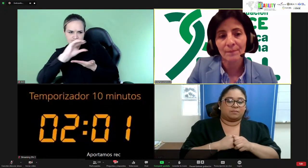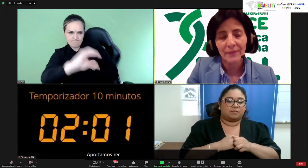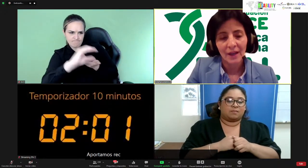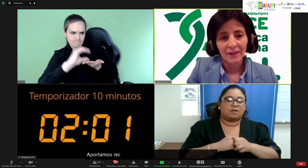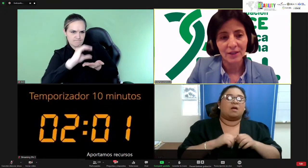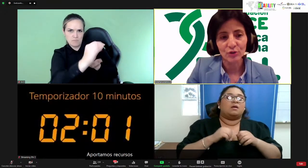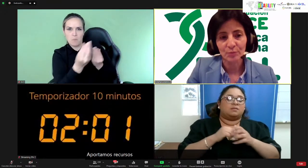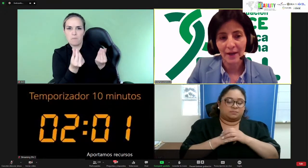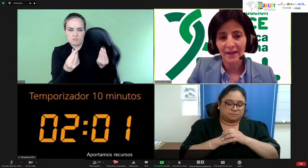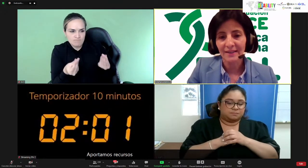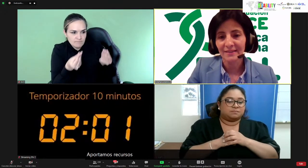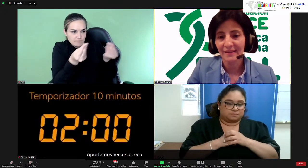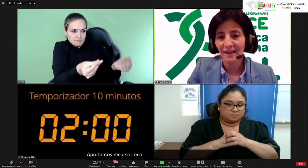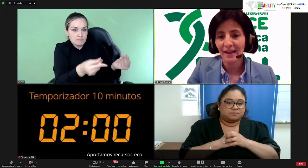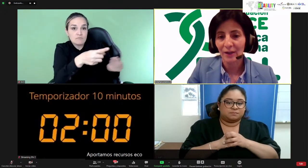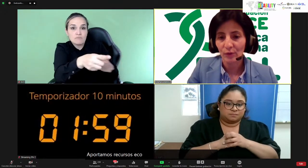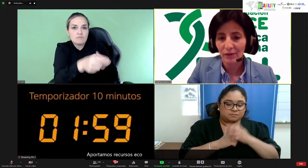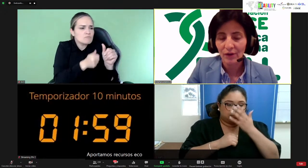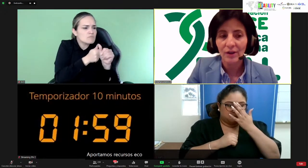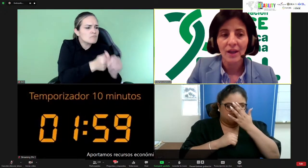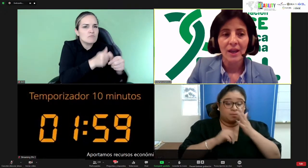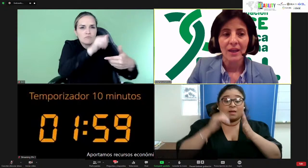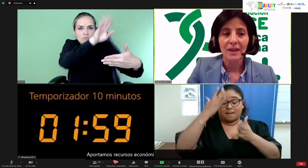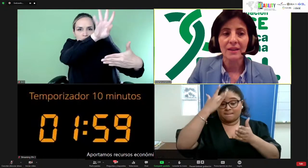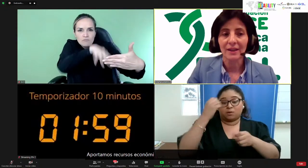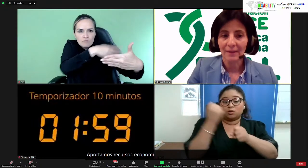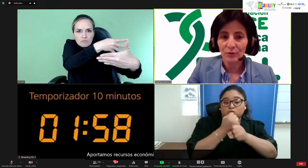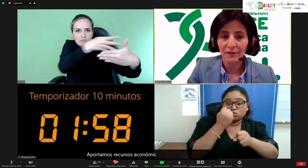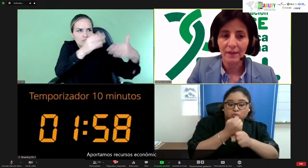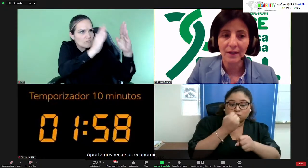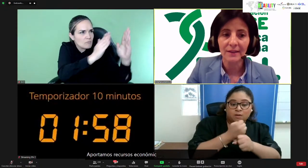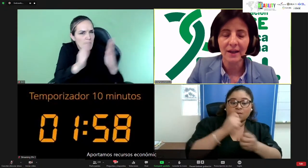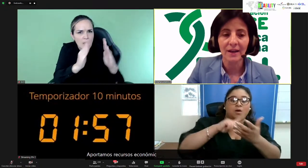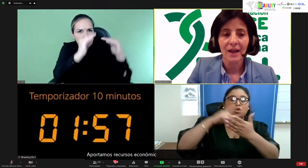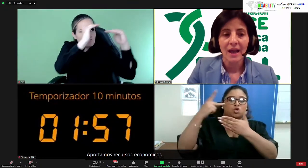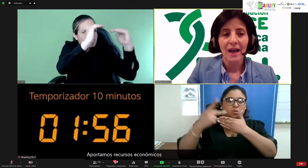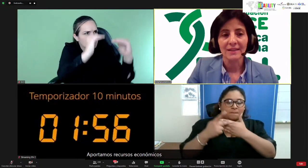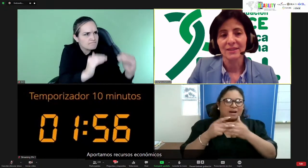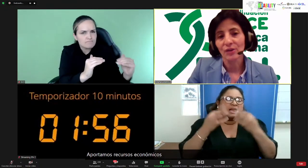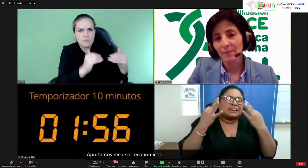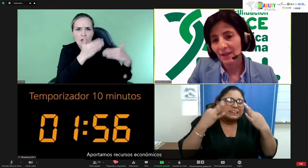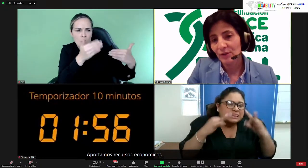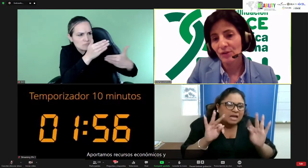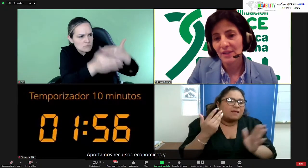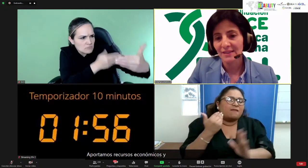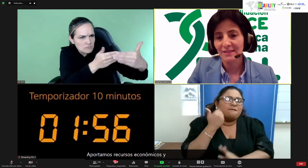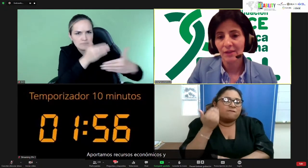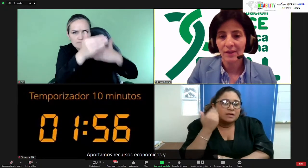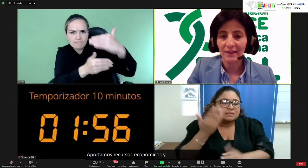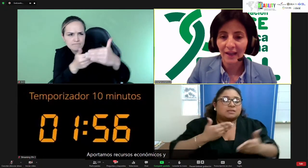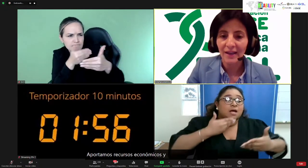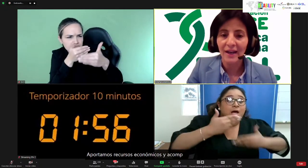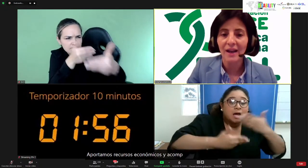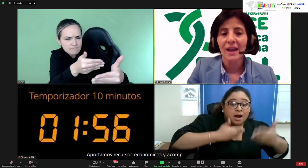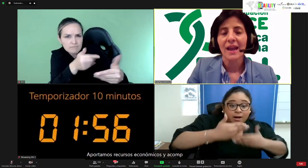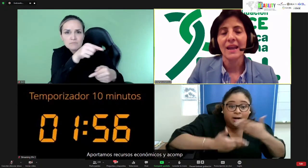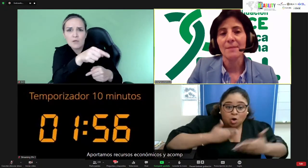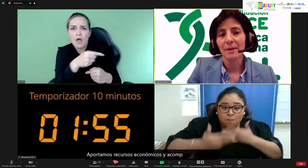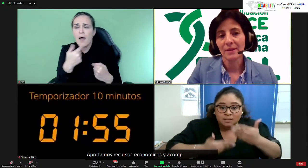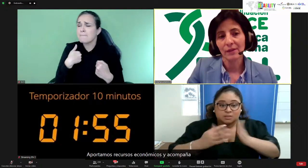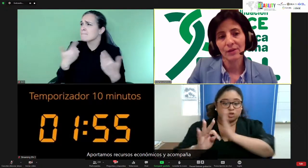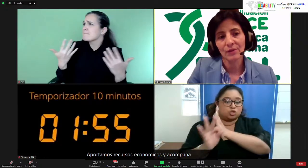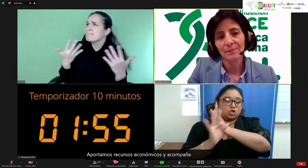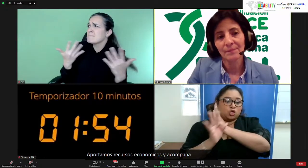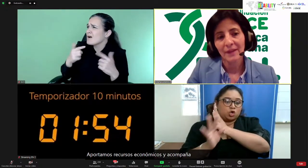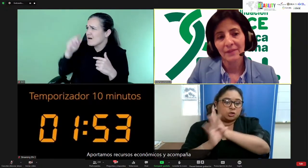resources we accompany the execution of their action plans and we try to facilitate a